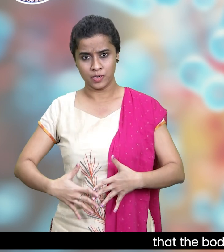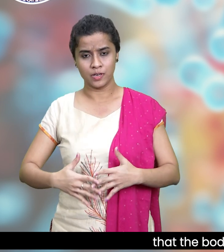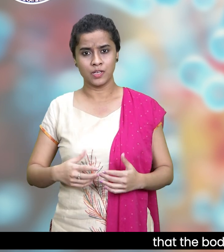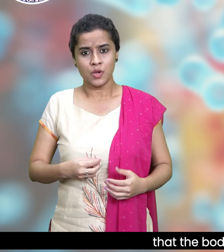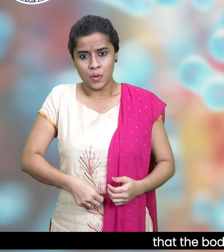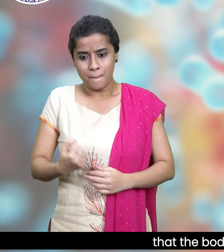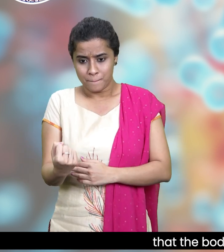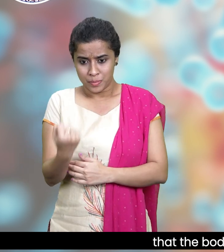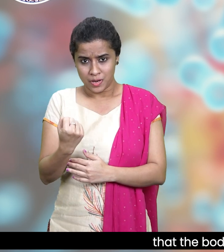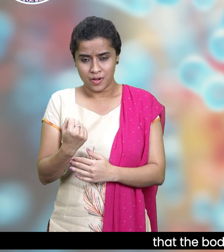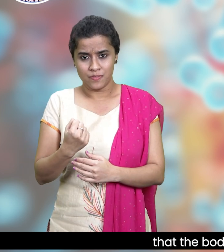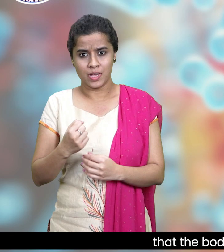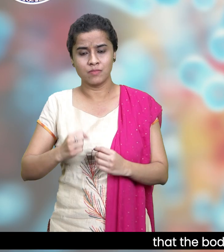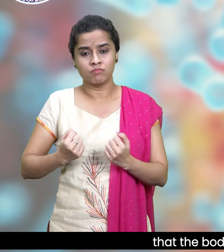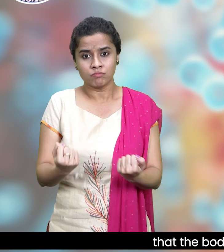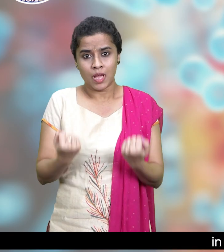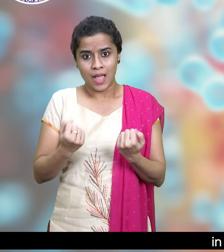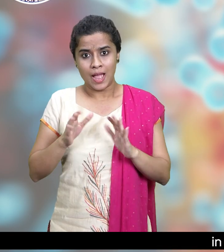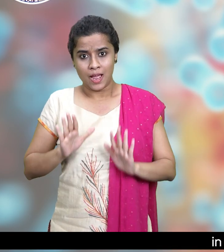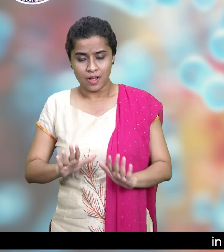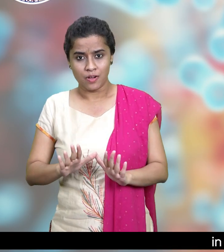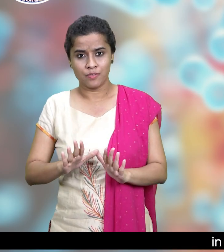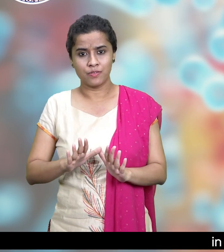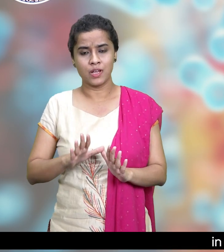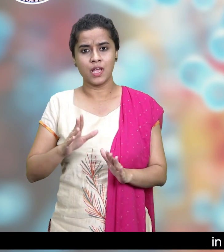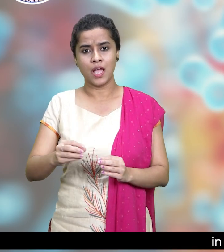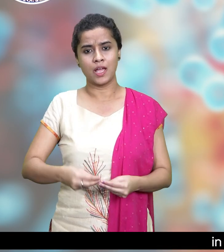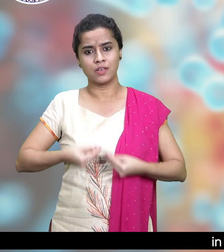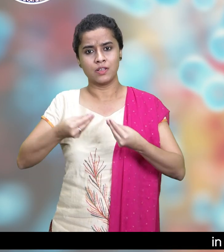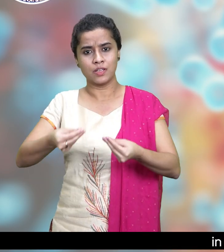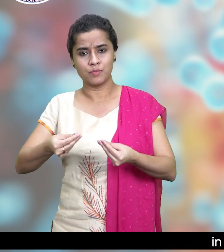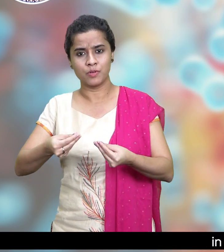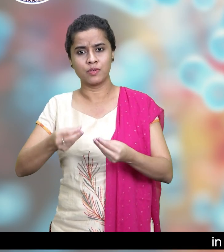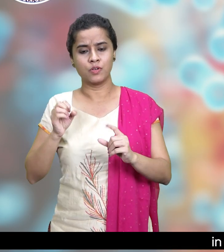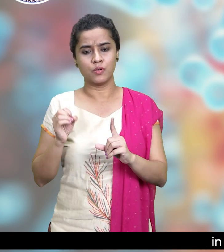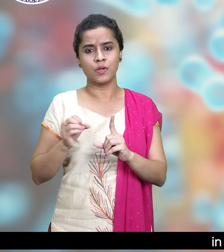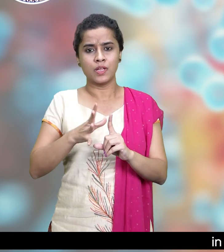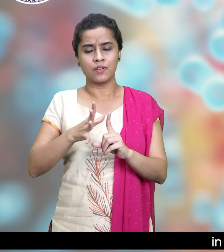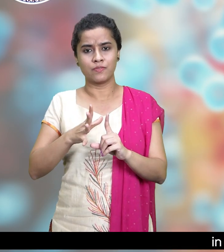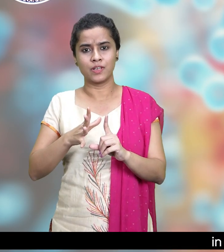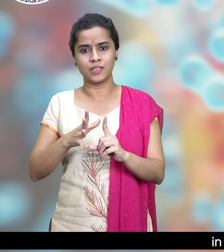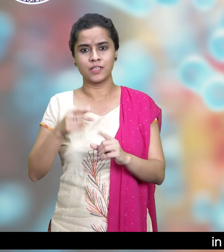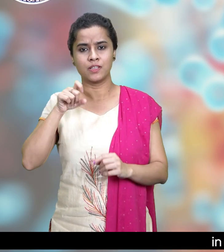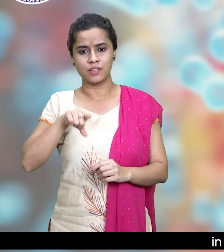immune system is activated in response to infection.